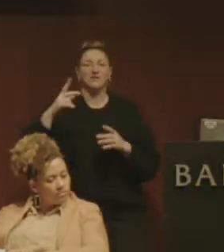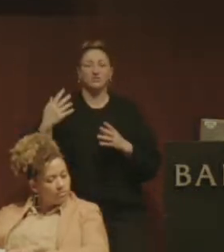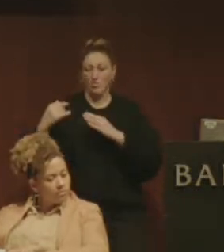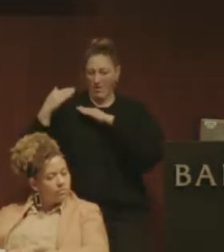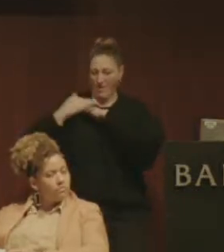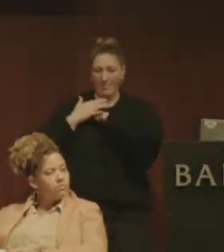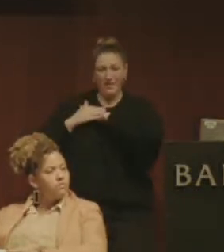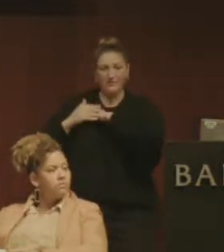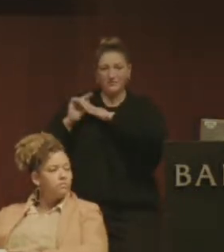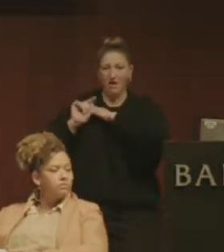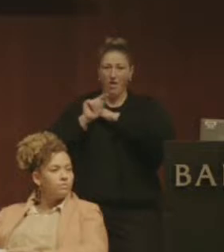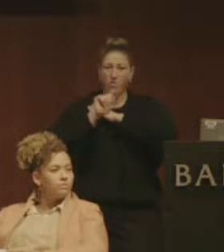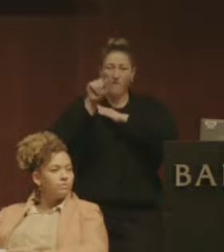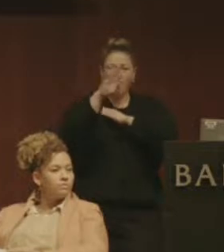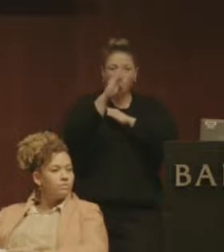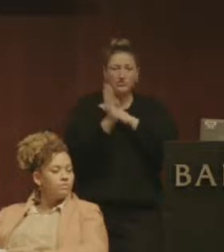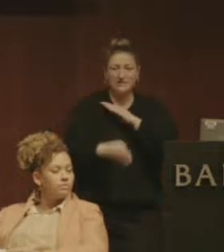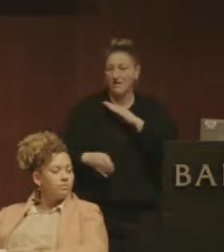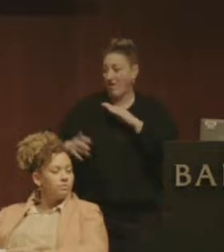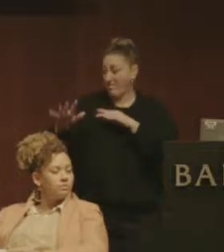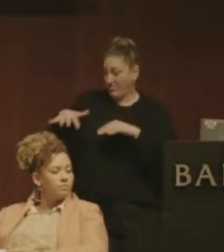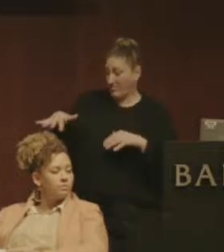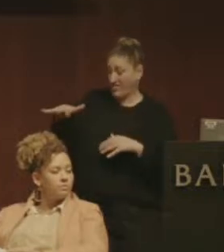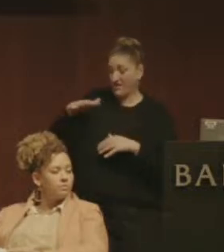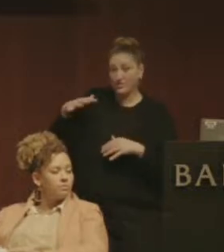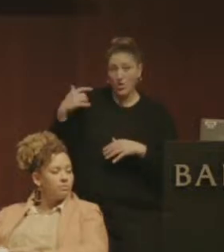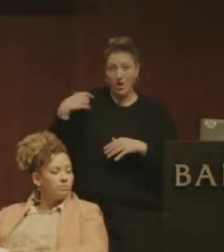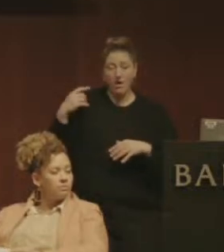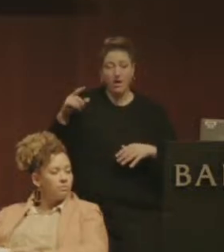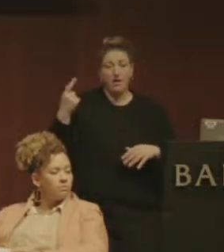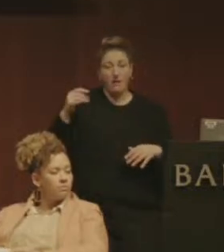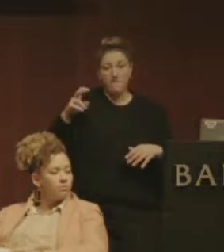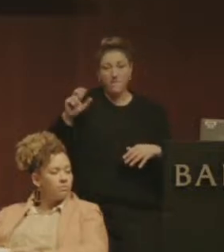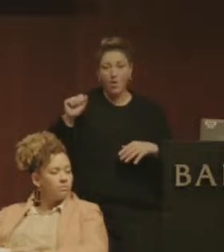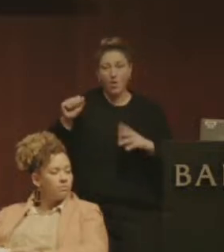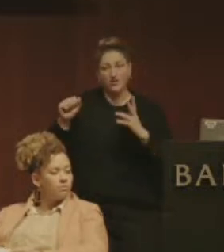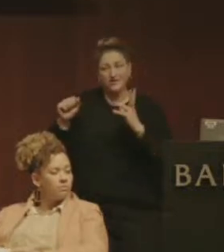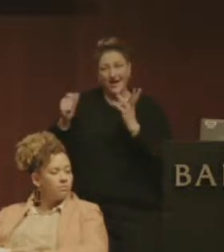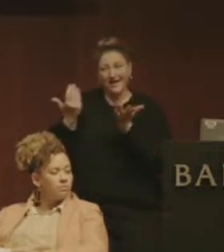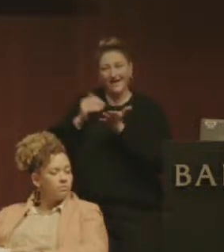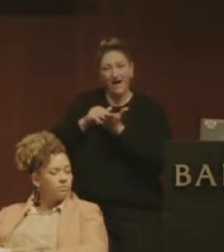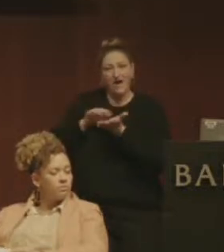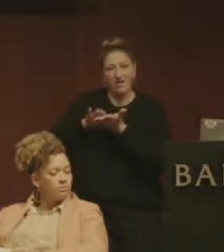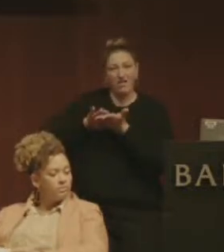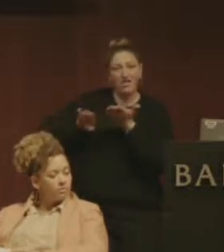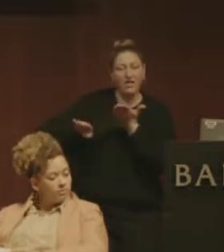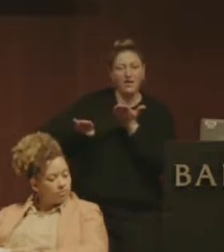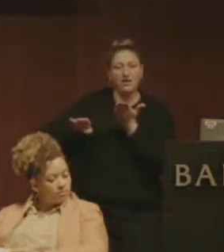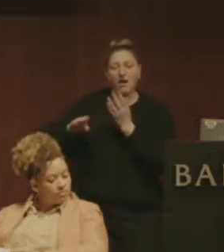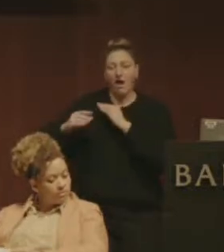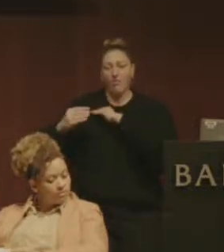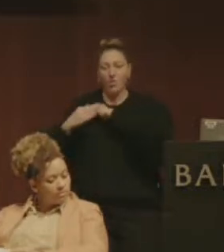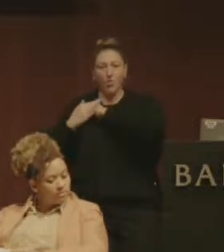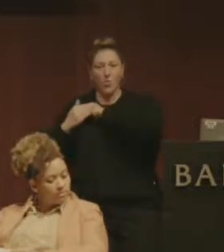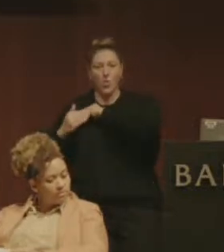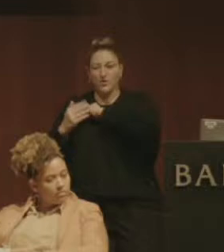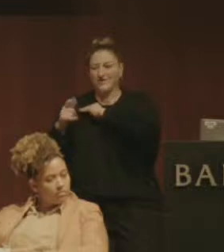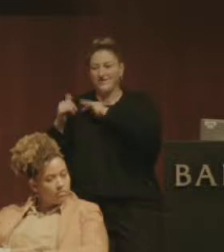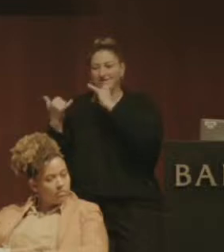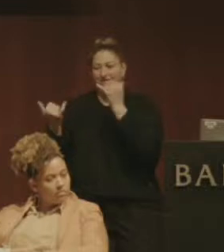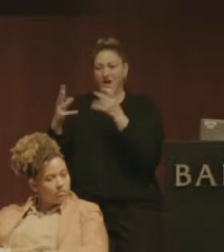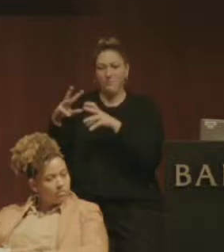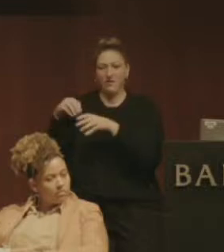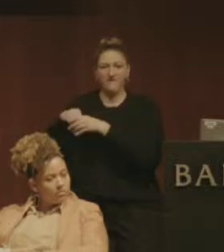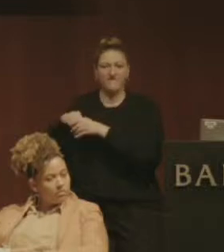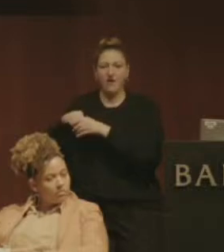Bay of All Saints, Gamboa de Baixo, located on the socio-spatial margins of the city, on the coastal lands, has now become part